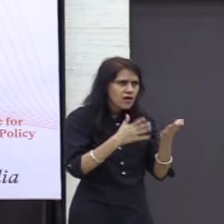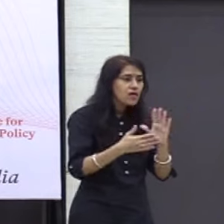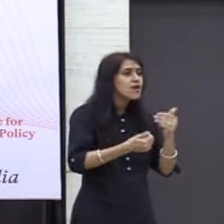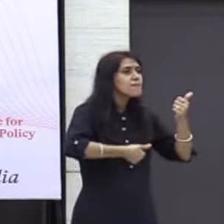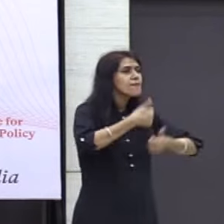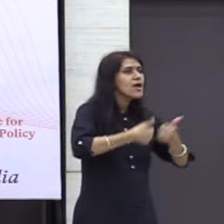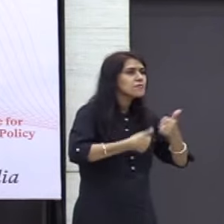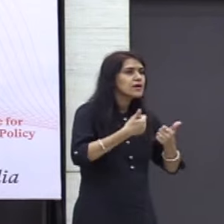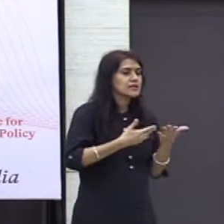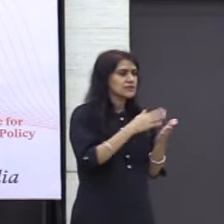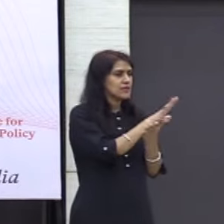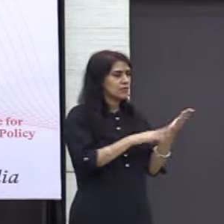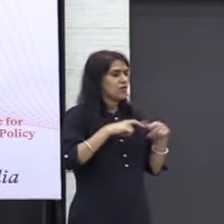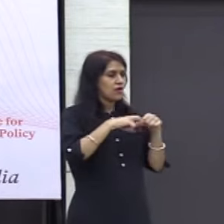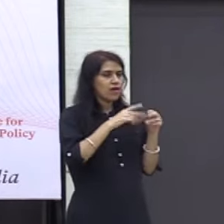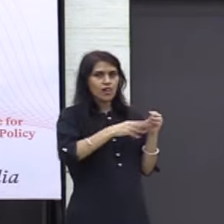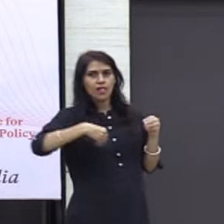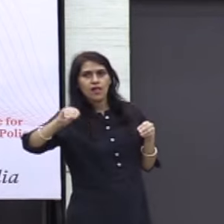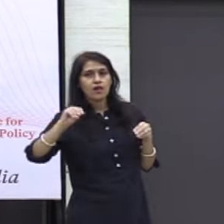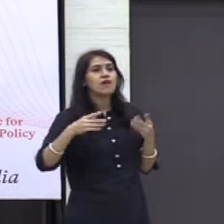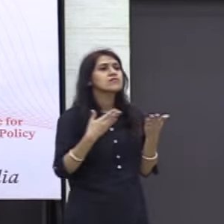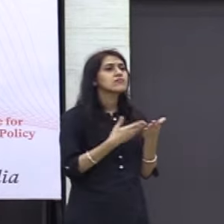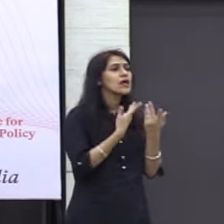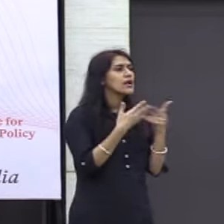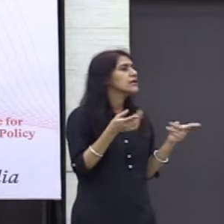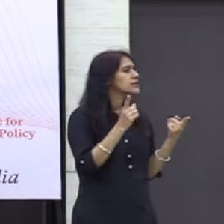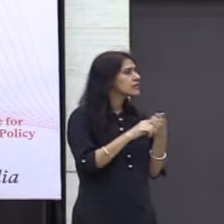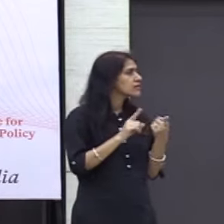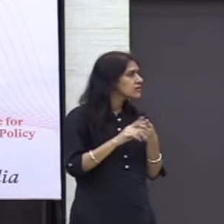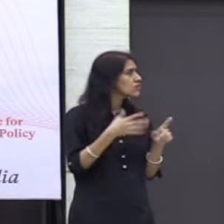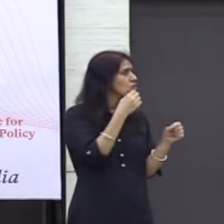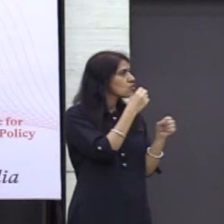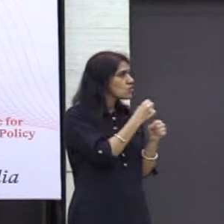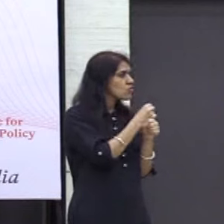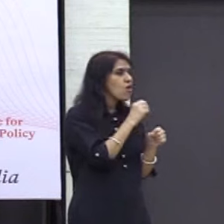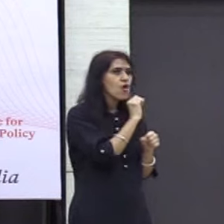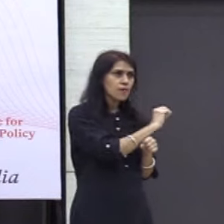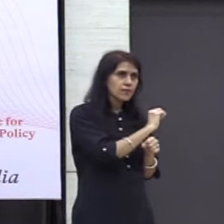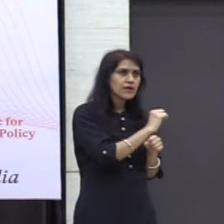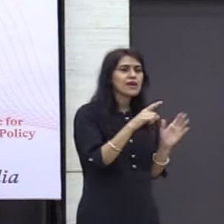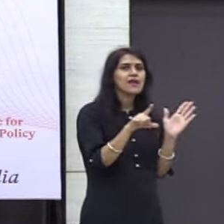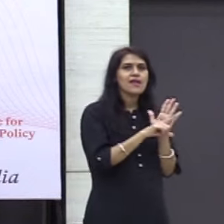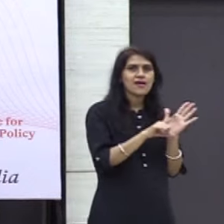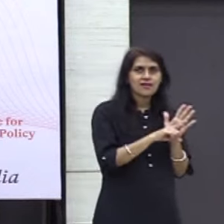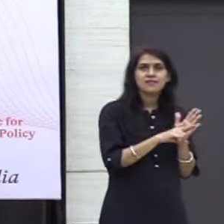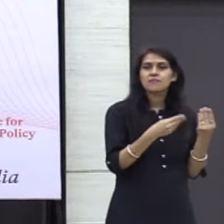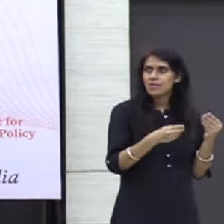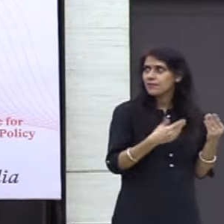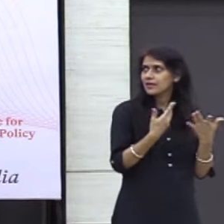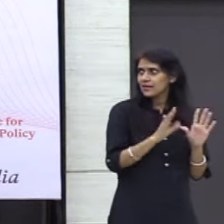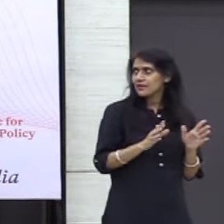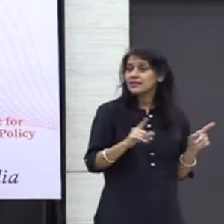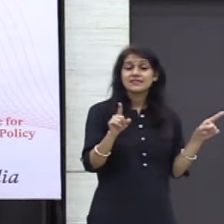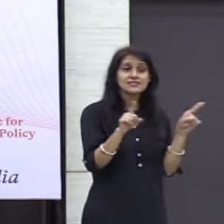examination question papers. There's some of the government people will be caught in this. Or any other